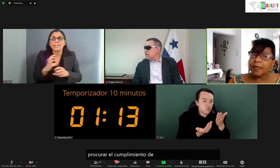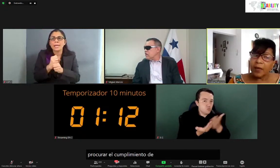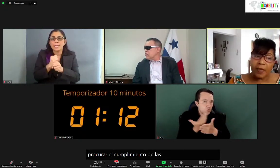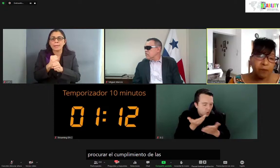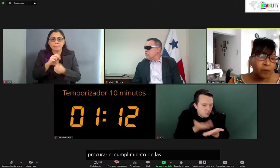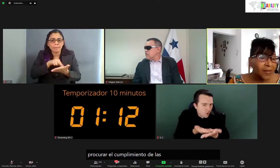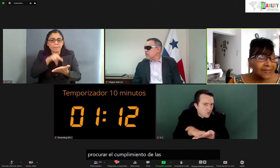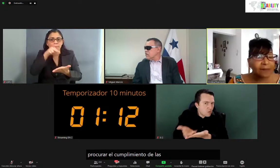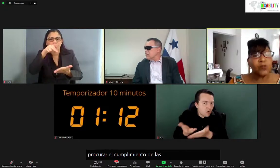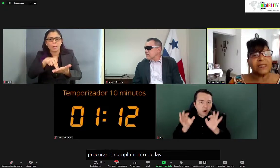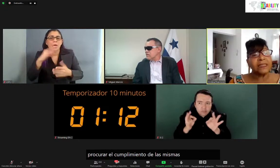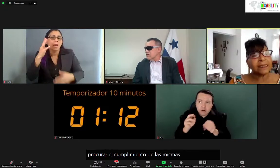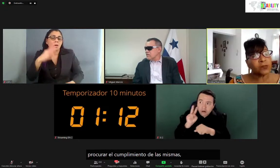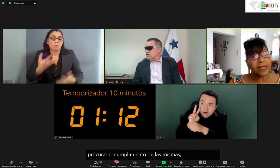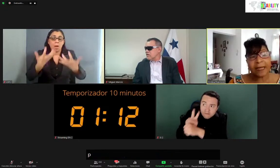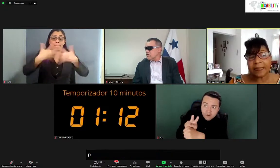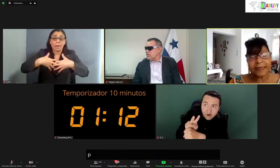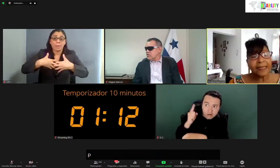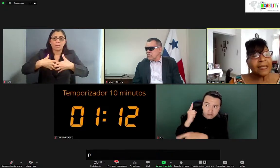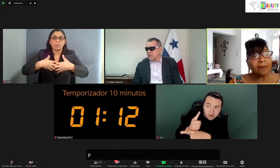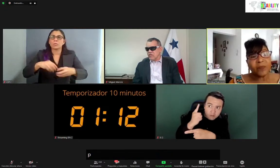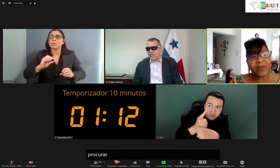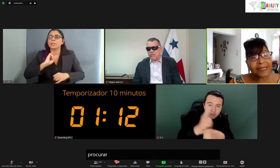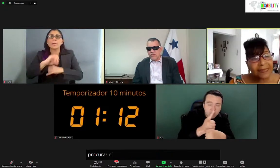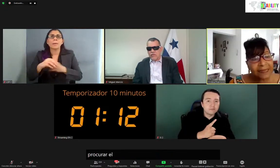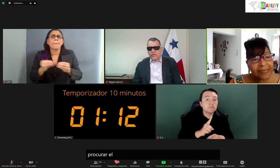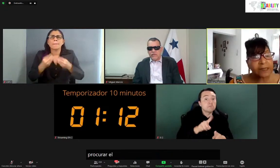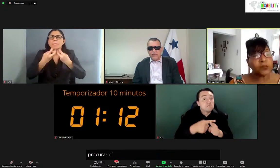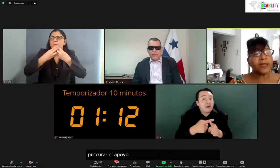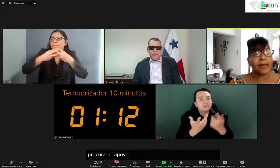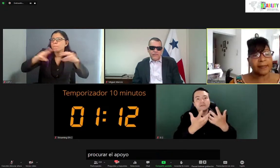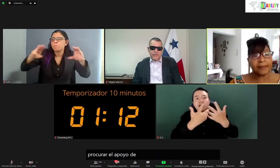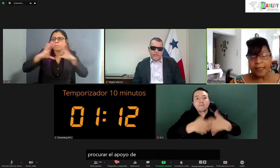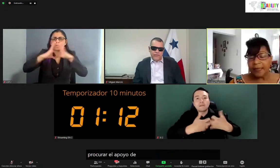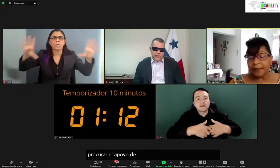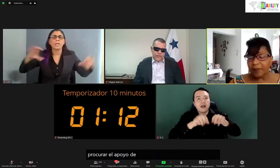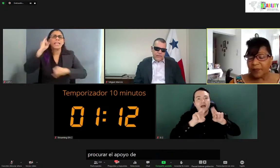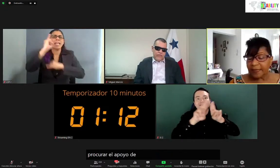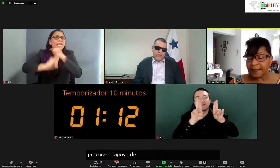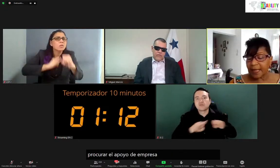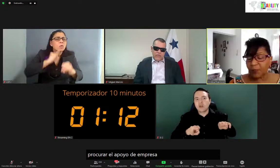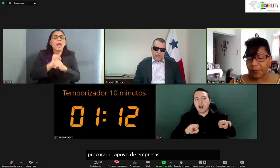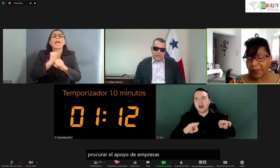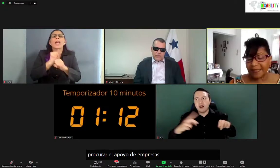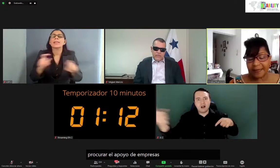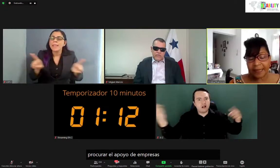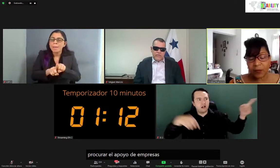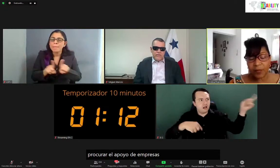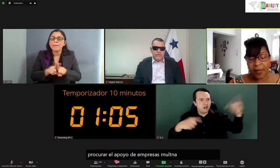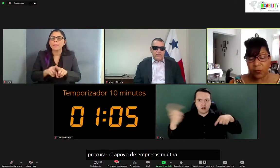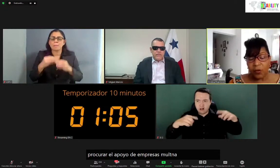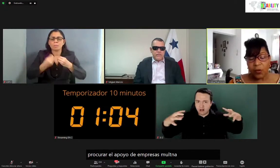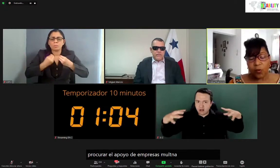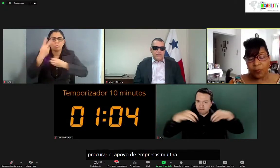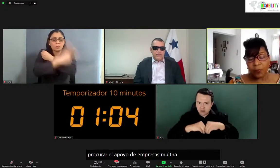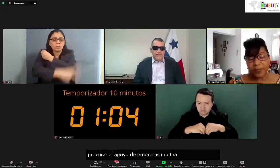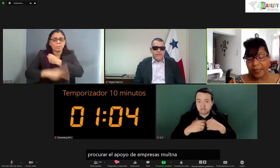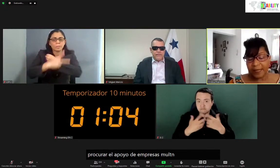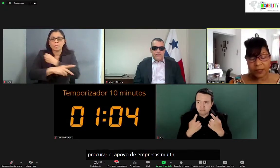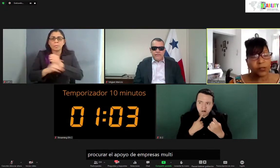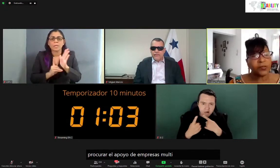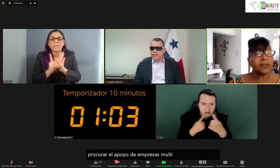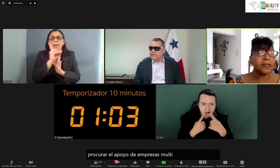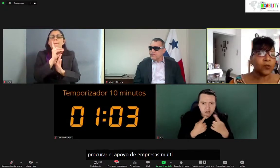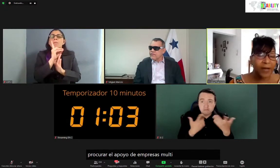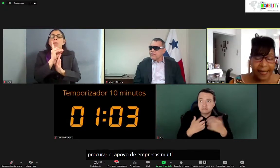are complied with we need to get the support of multinational companies international companies we also need for